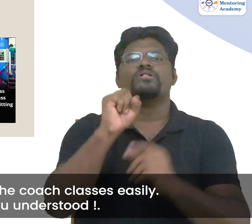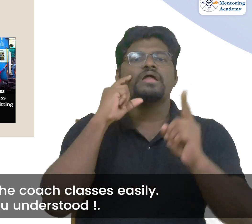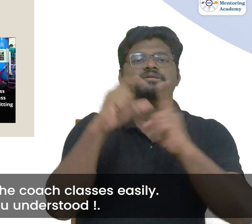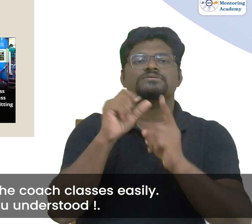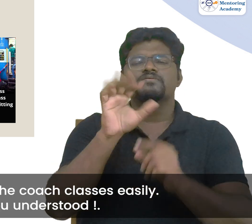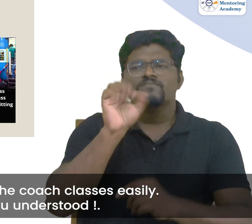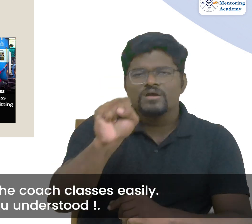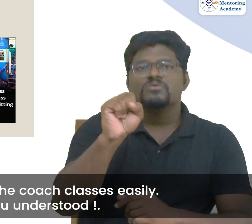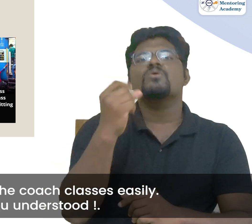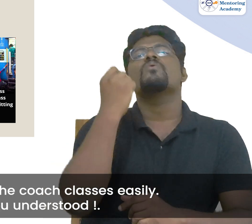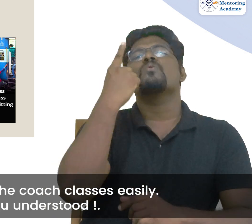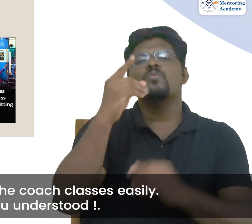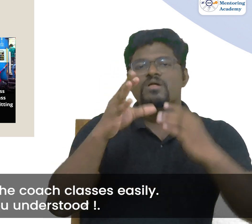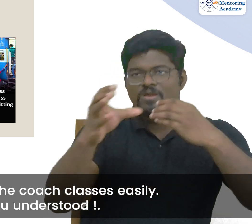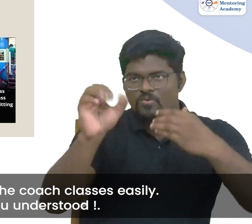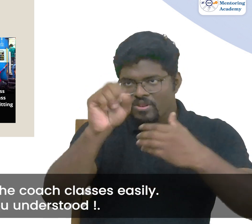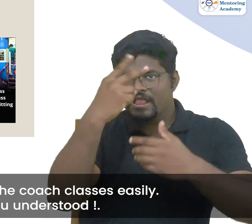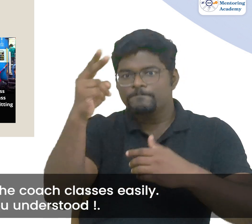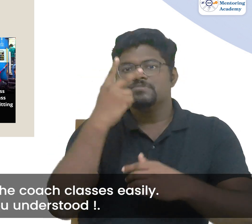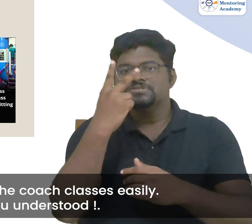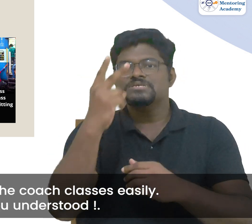You can identify the coach classes easily.